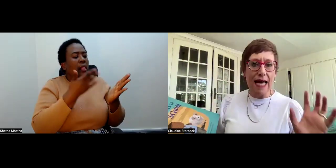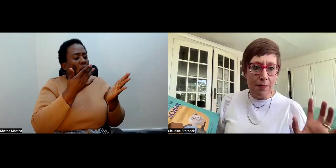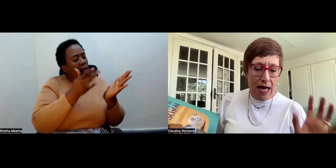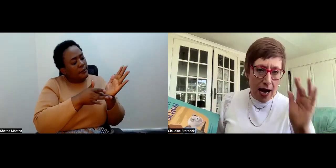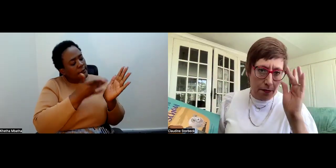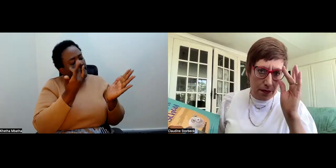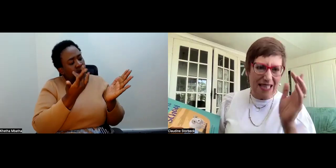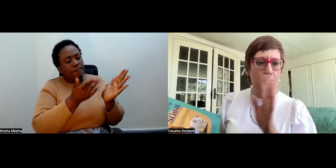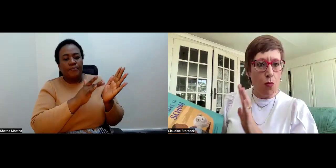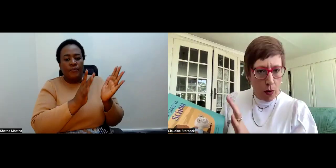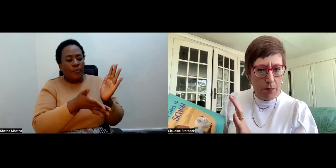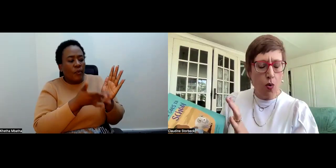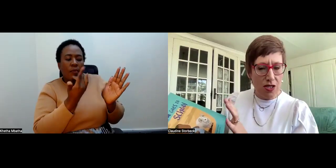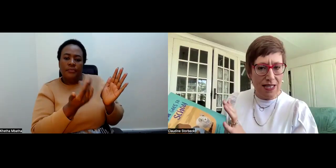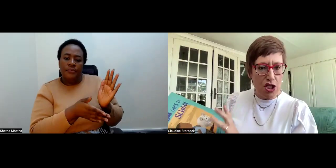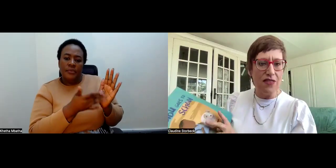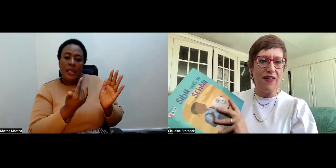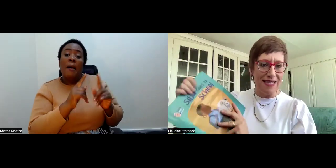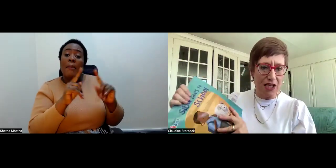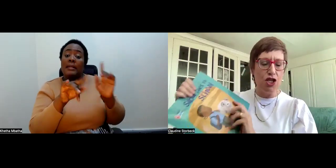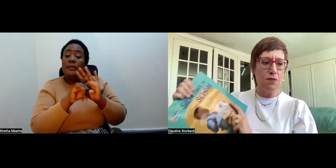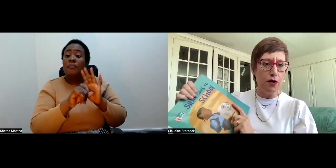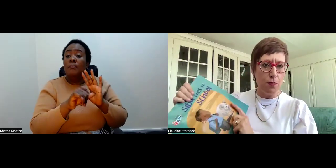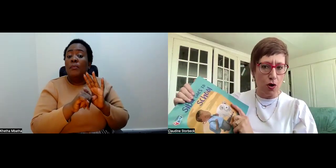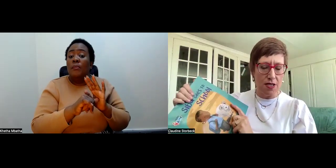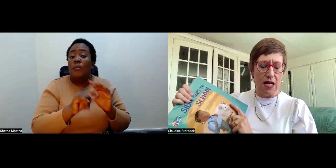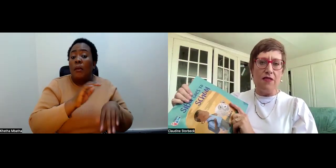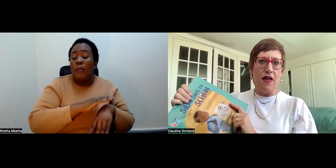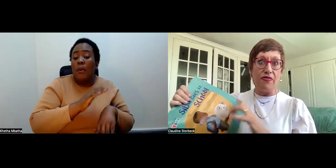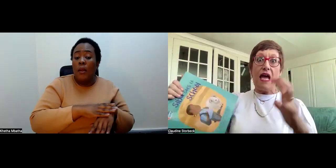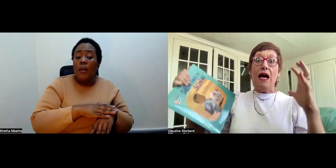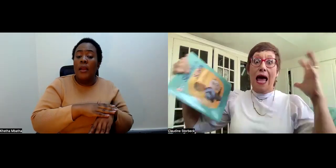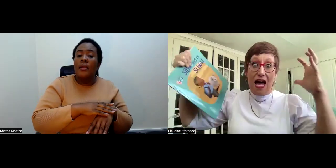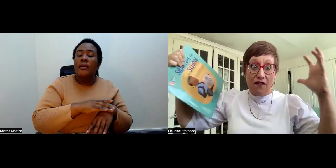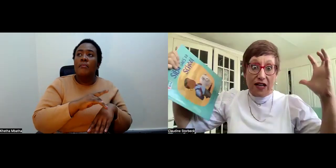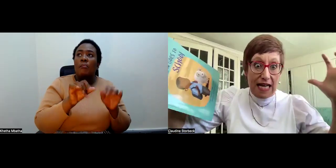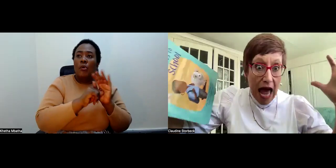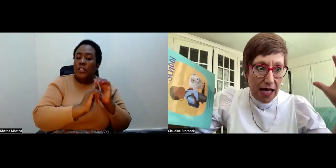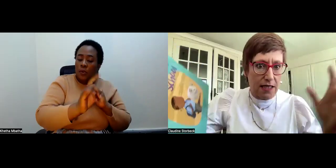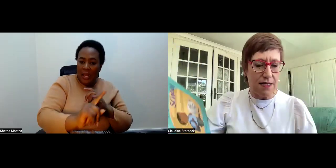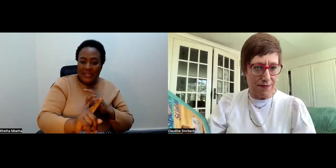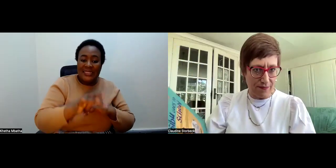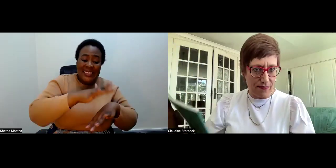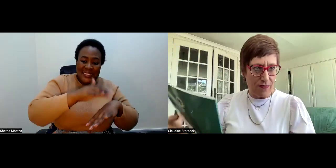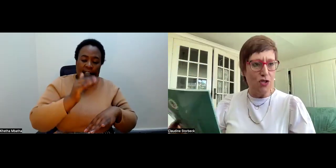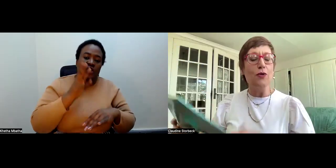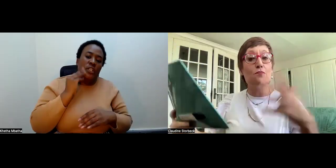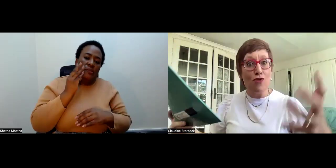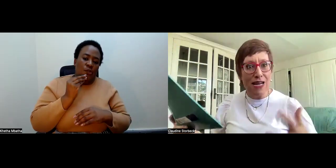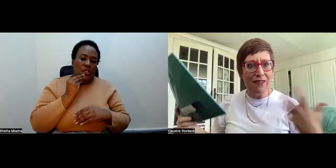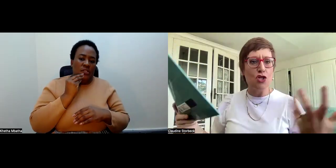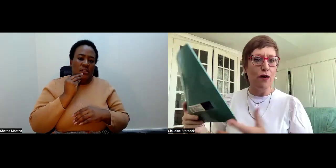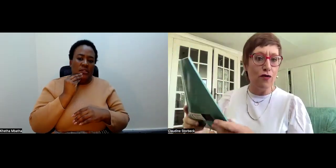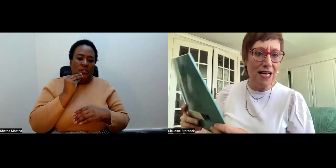But at the same time, it's more important initially that they touch and experience books than that they have clean hands. So